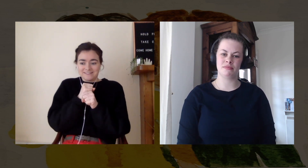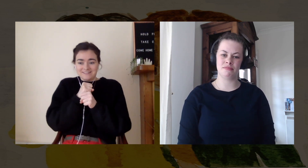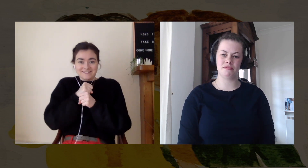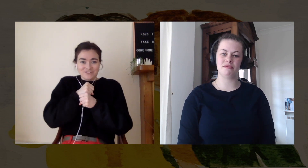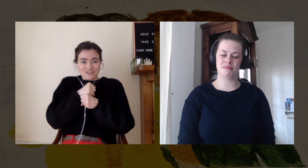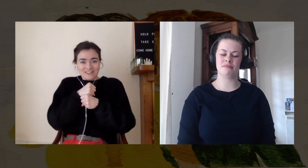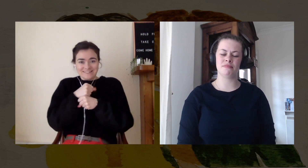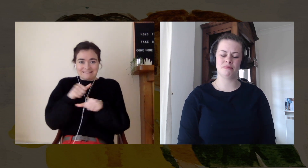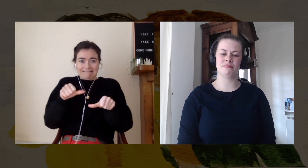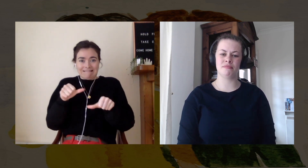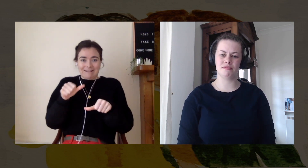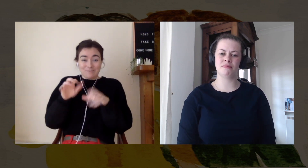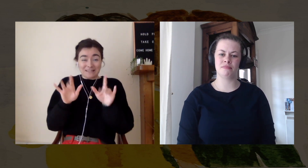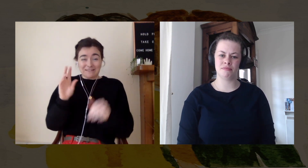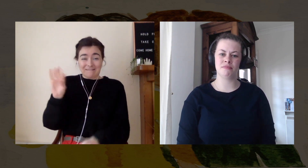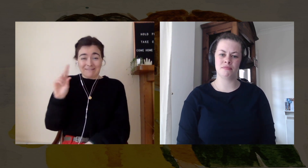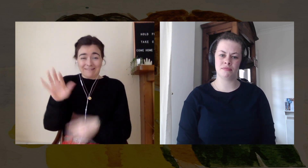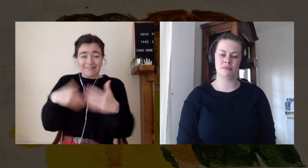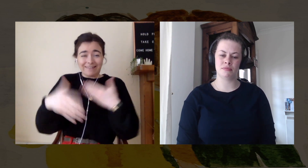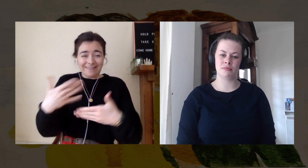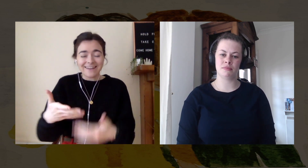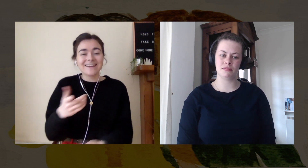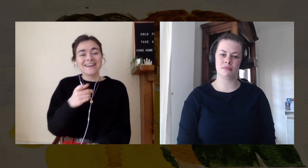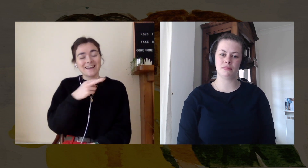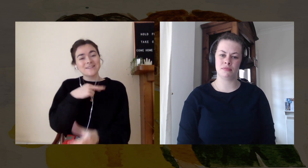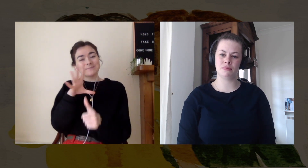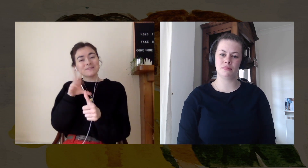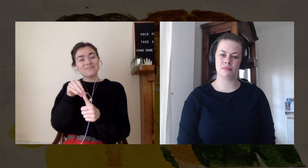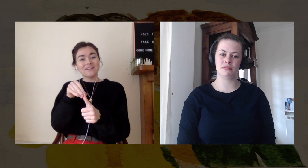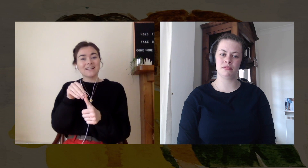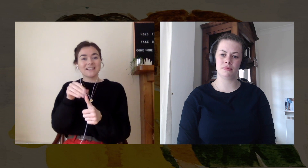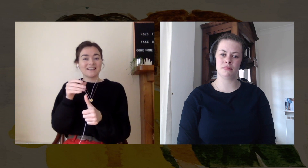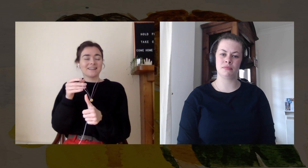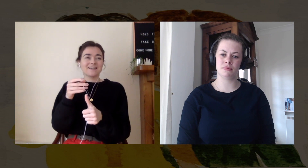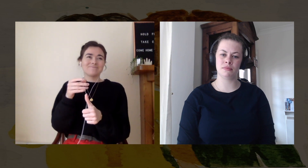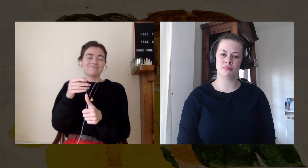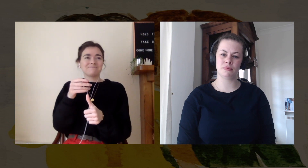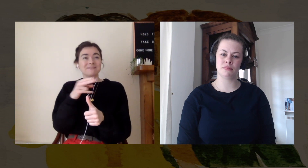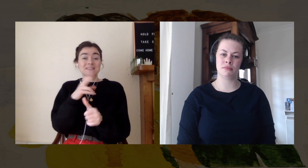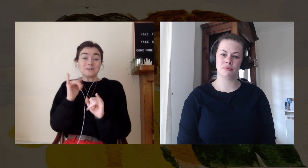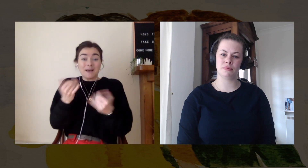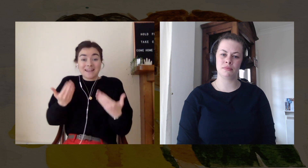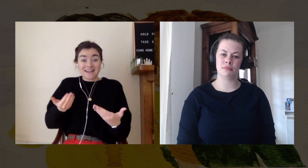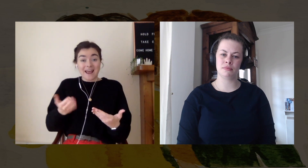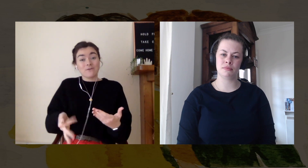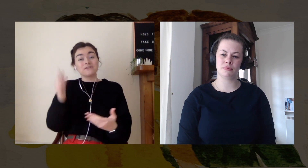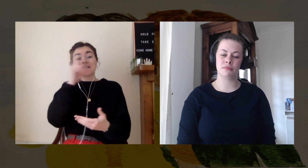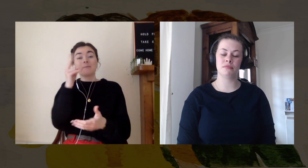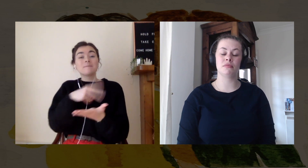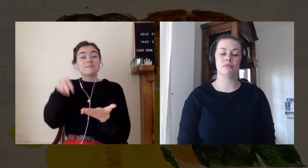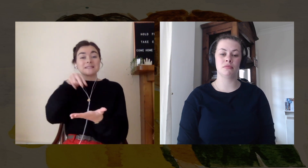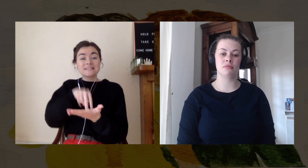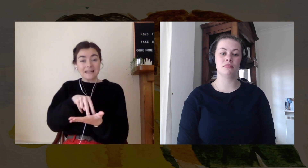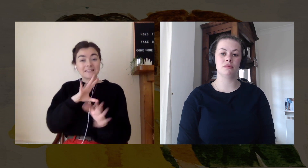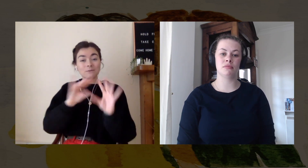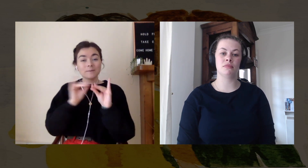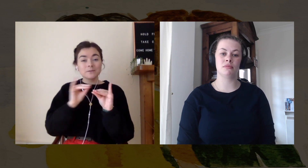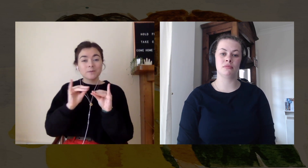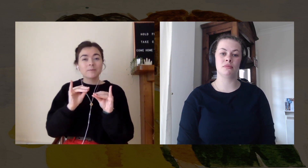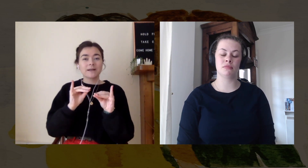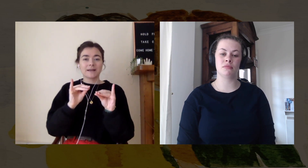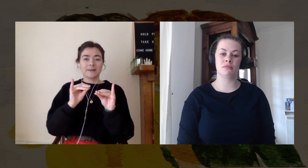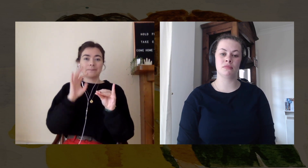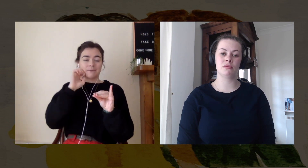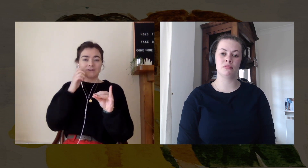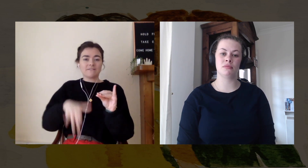And especially as well, if I don't find it as bad if I'm standing while I'm interpreting, because I think in a way that's kind of more natural. But if you're